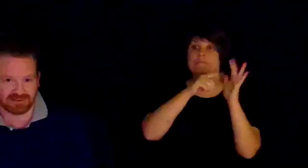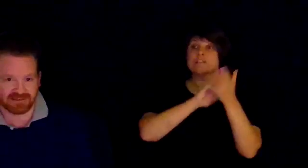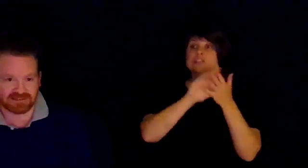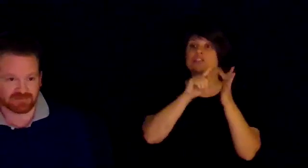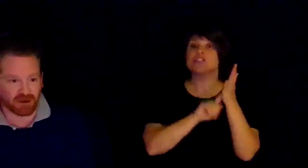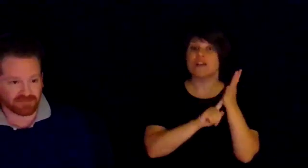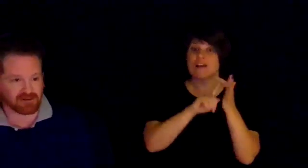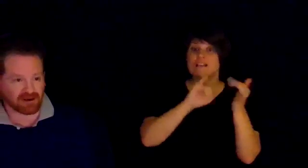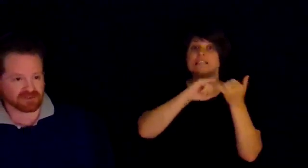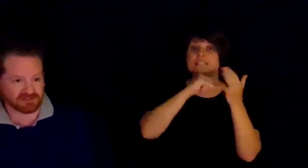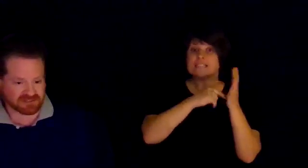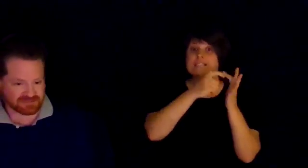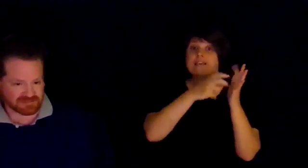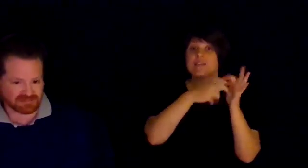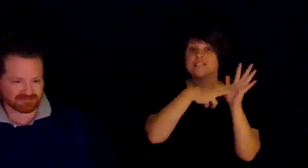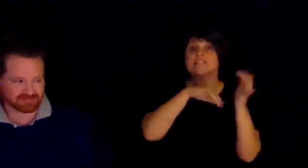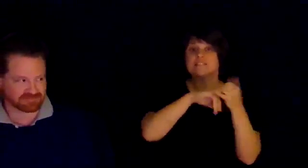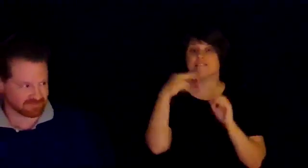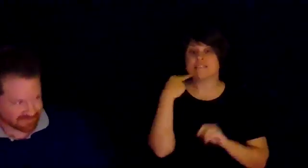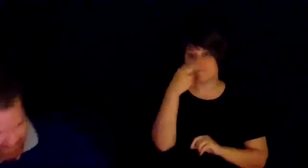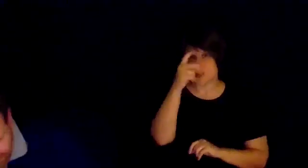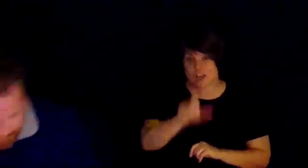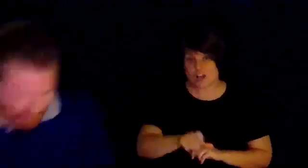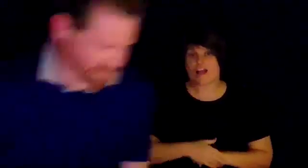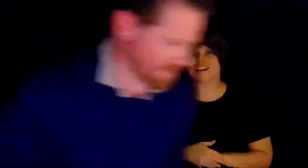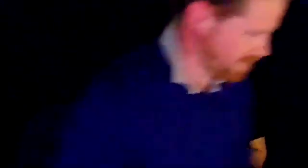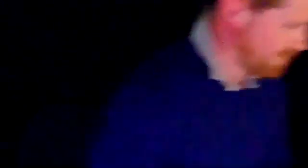apologise. Deafblind client Michelle Stevens.